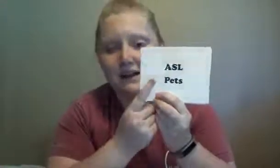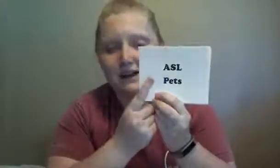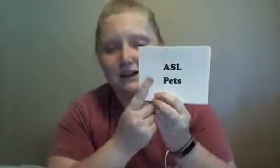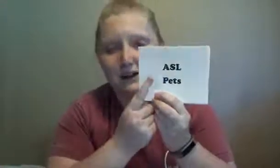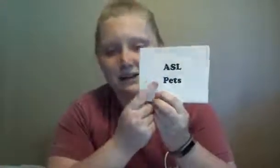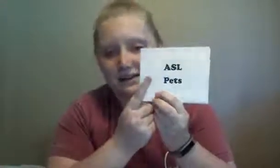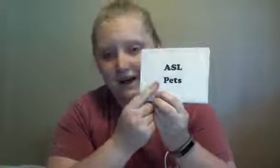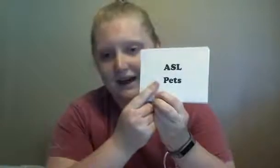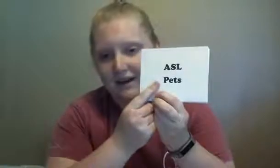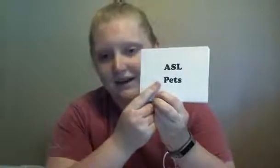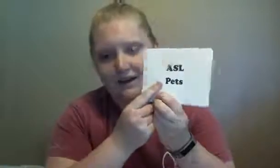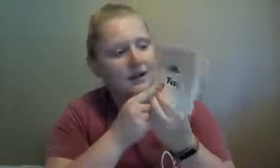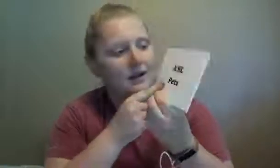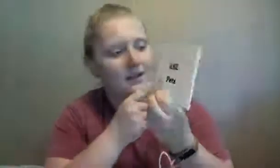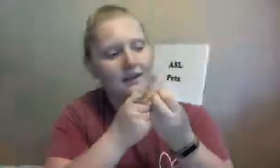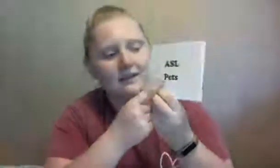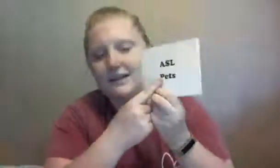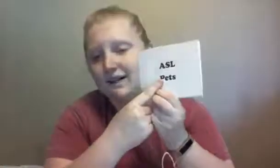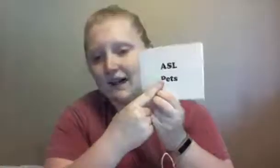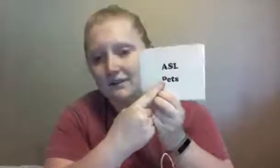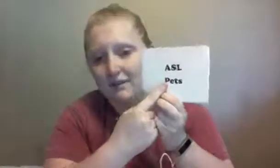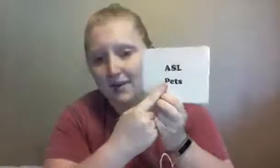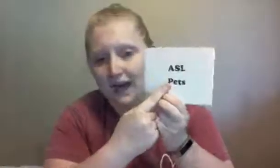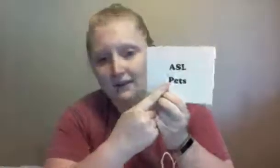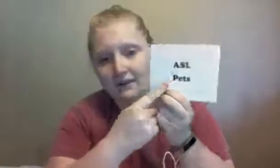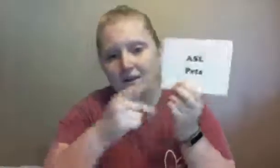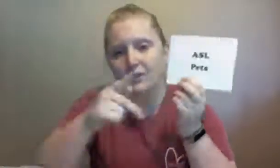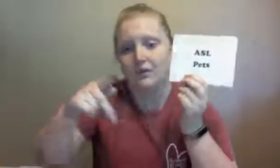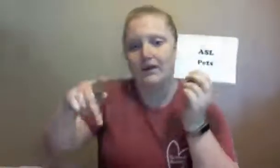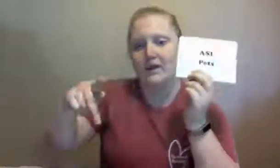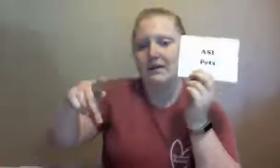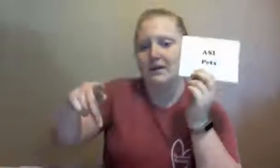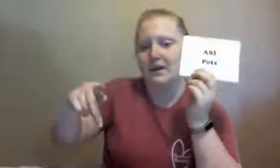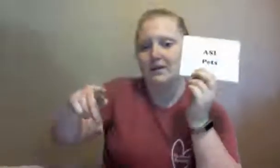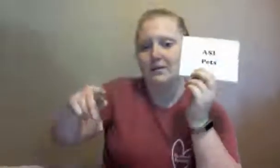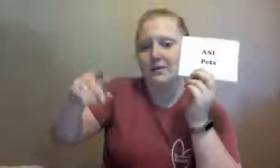a good sign, or there isn't a sign for pets, so you just finger spell it. So